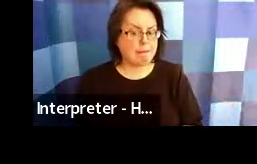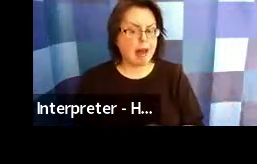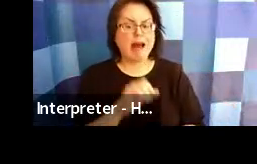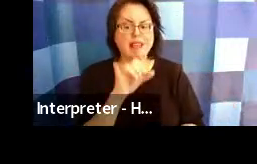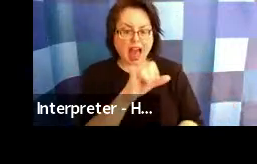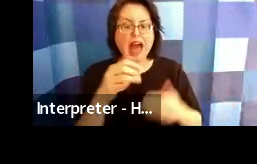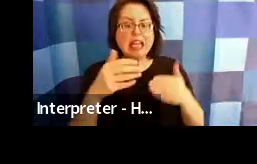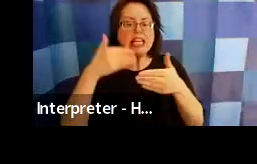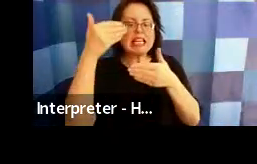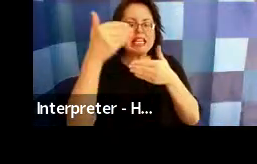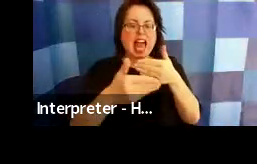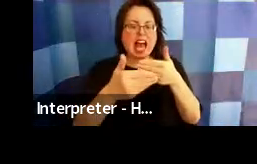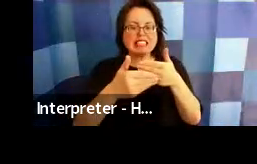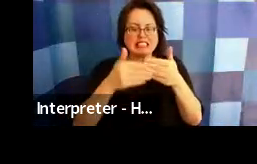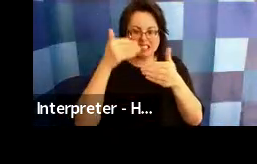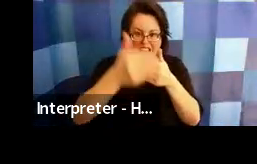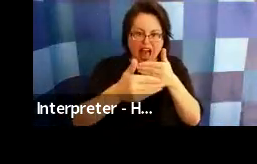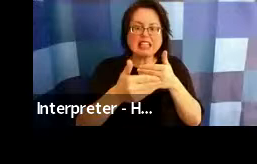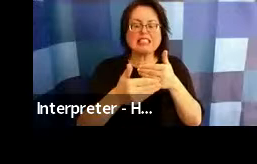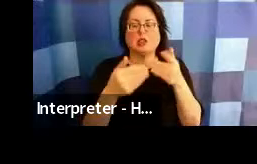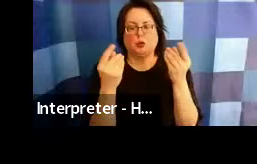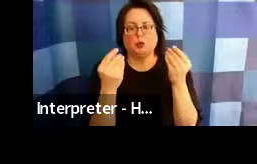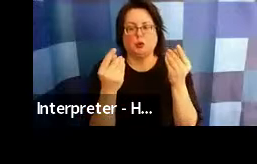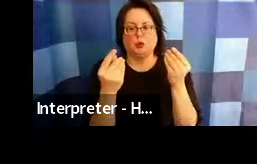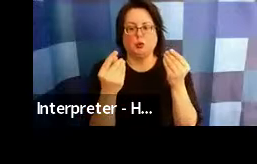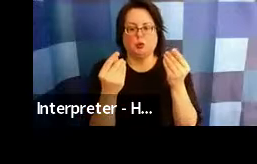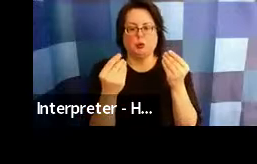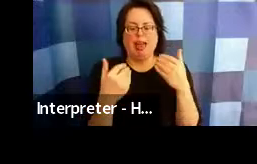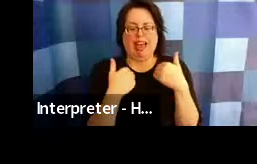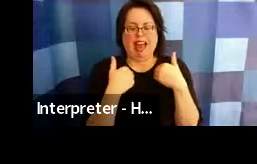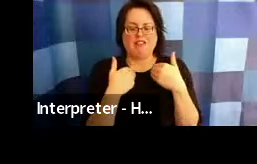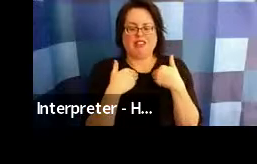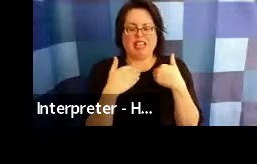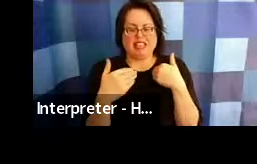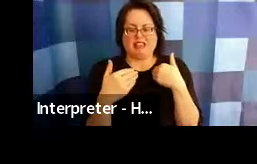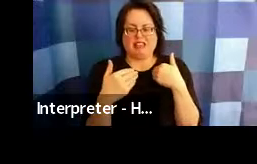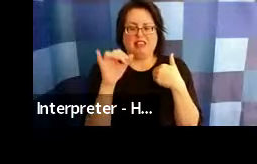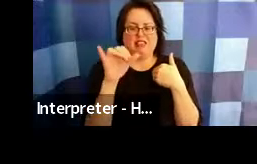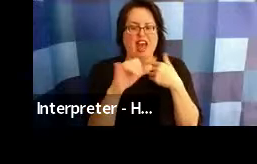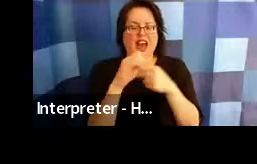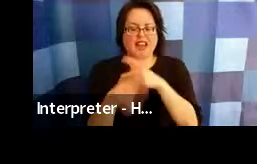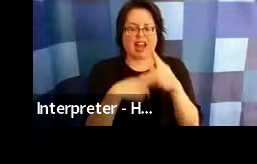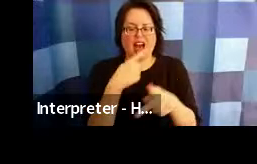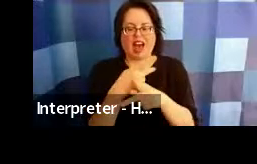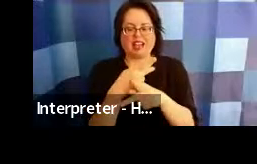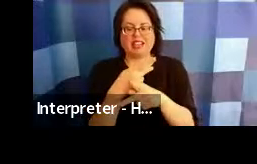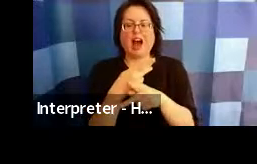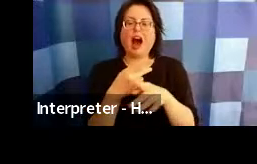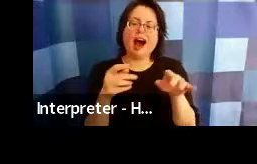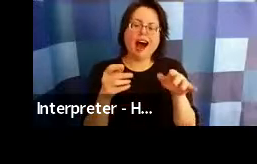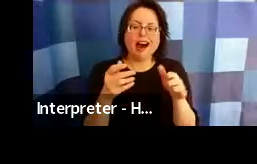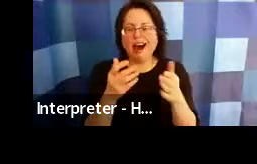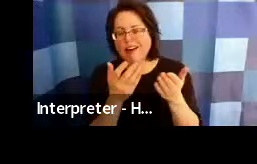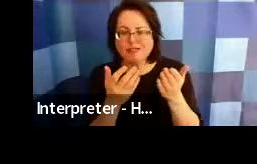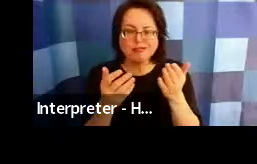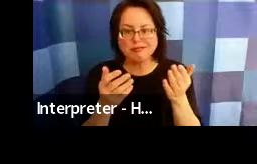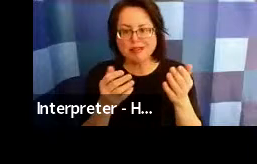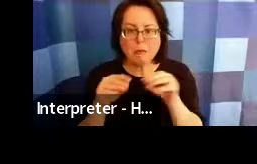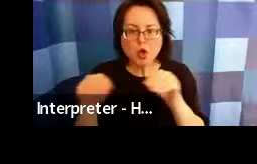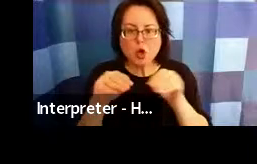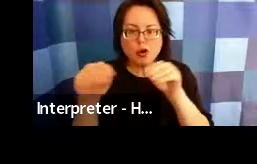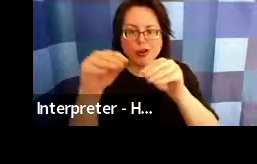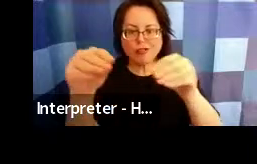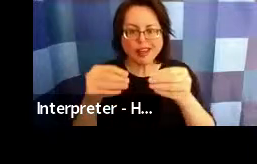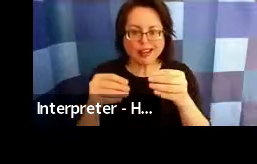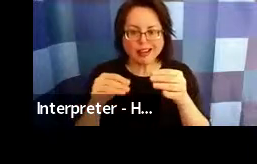next steps towards introducing vehicles that would serve for SPIN as one member of the broader coalition that we're going to talk about timeframe there